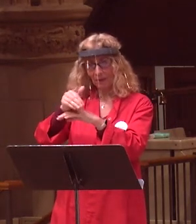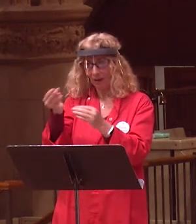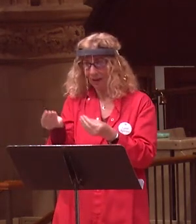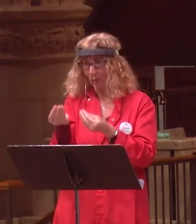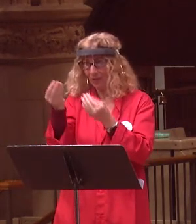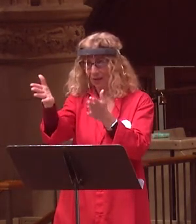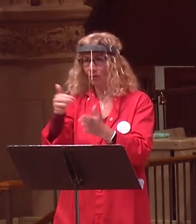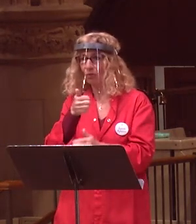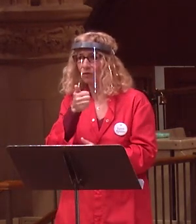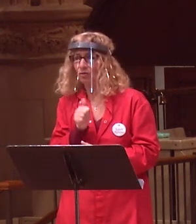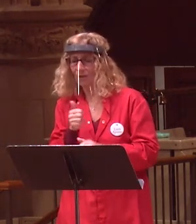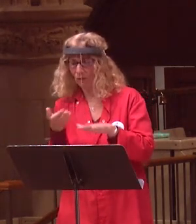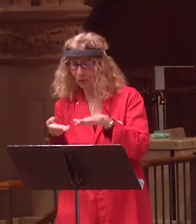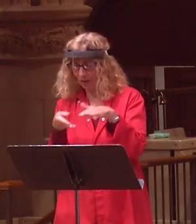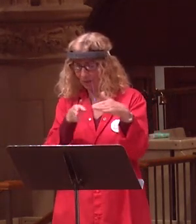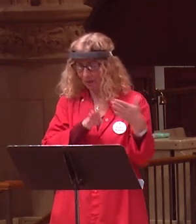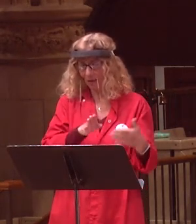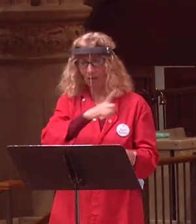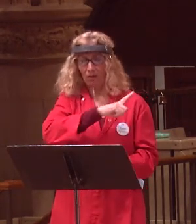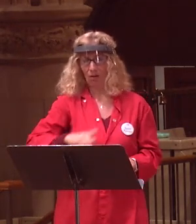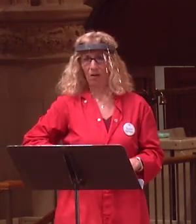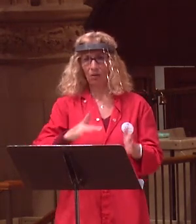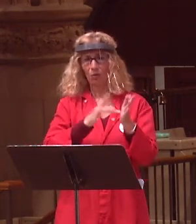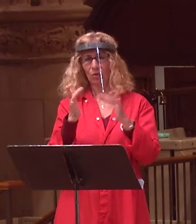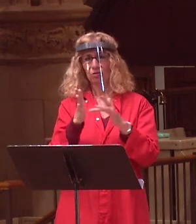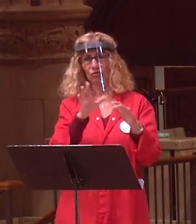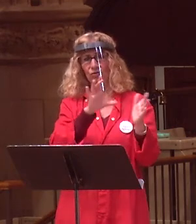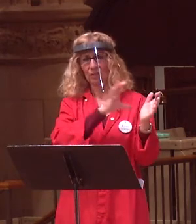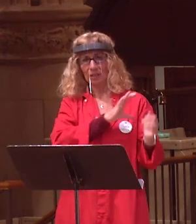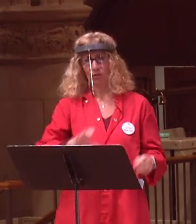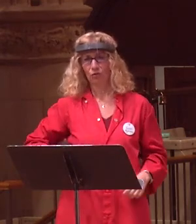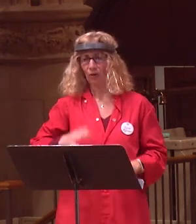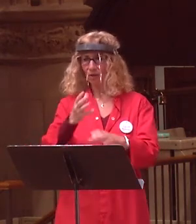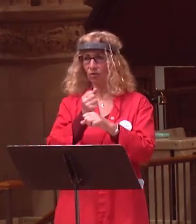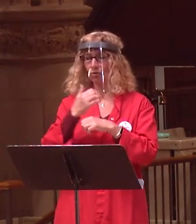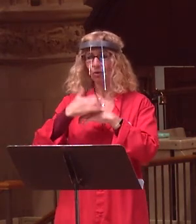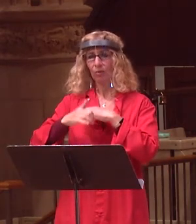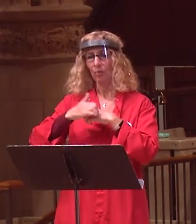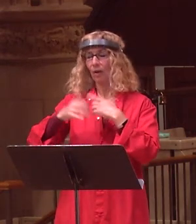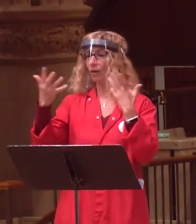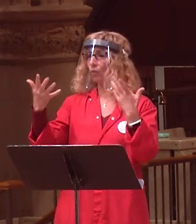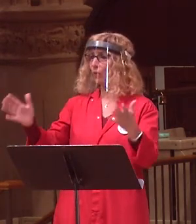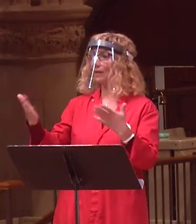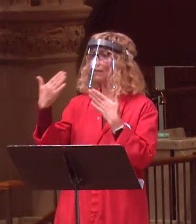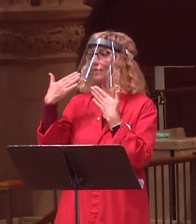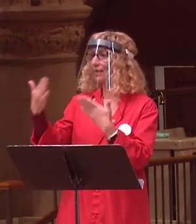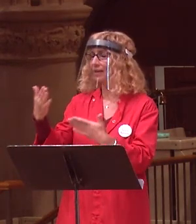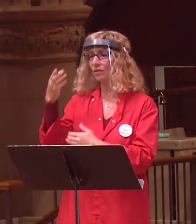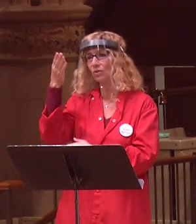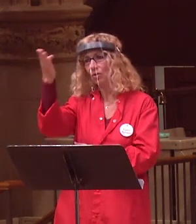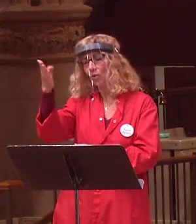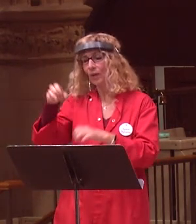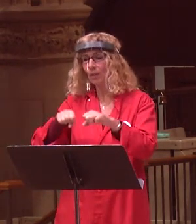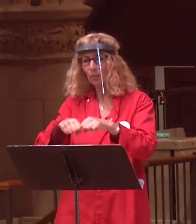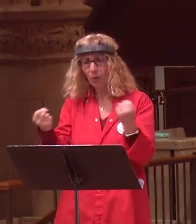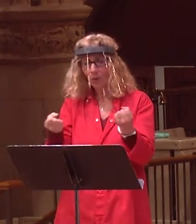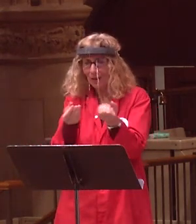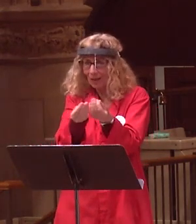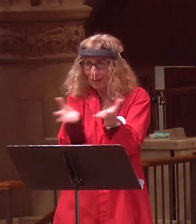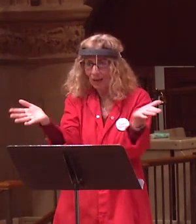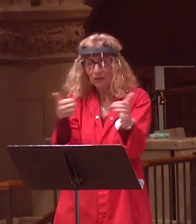over to suffering and death, our Lord Jesus Christ took bread, and when he had given thanks to you, he broke it and gave it